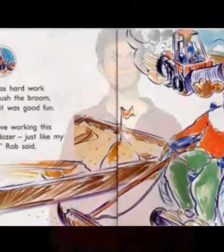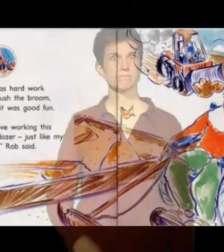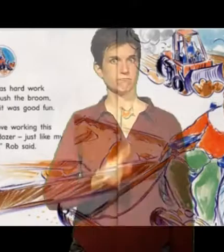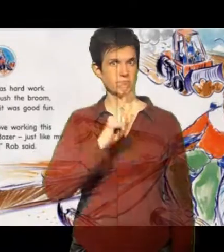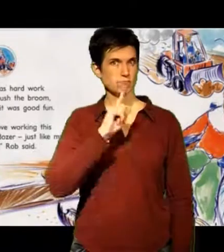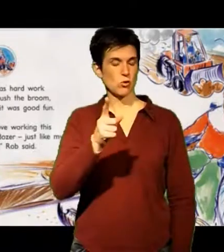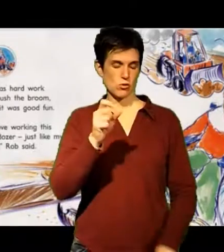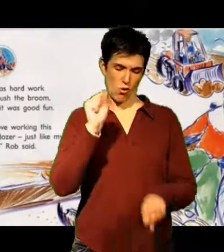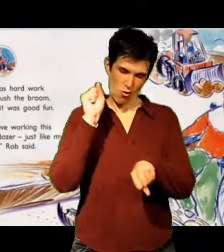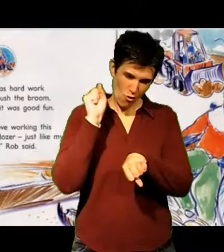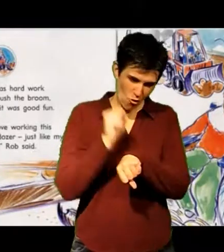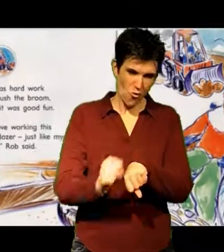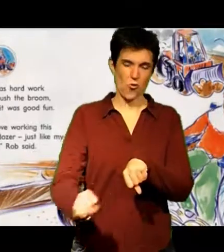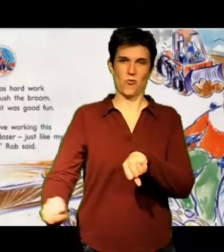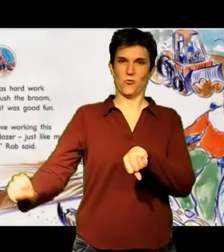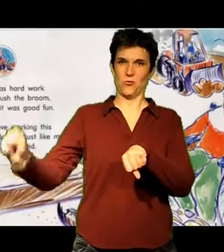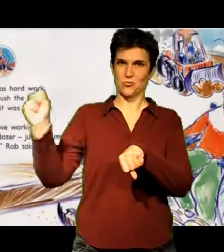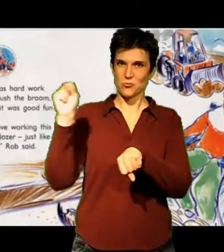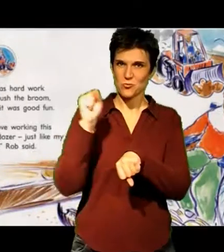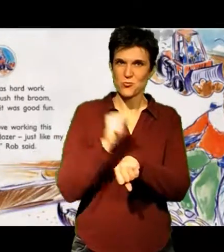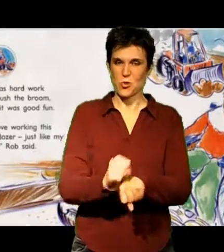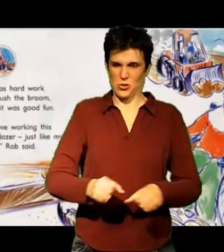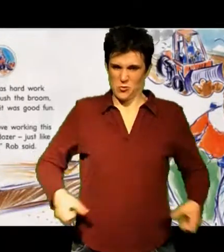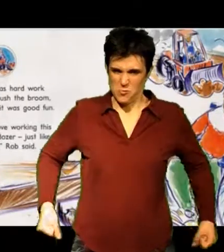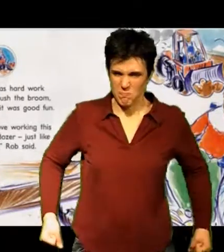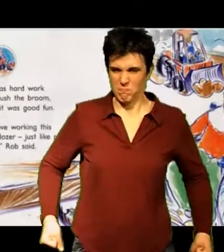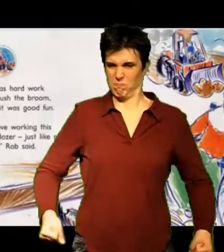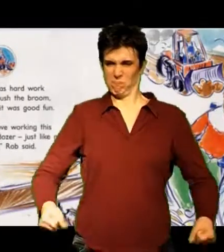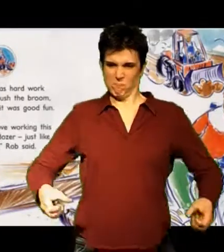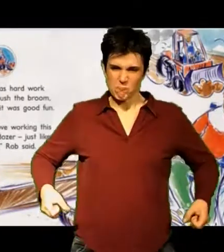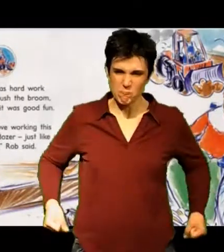Ooh, it was hard work to push the broom.